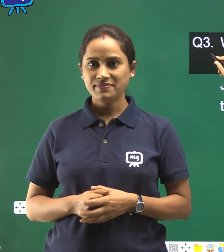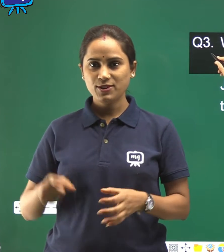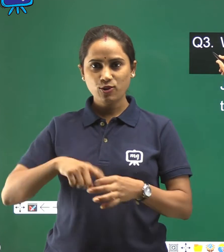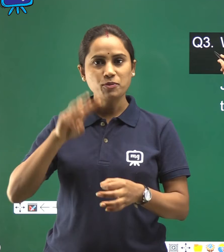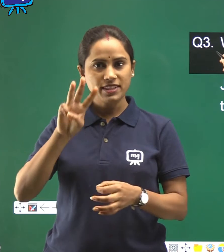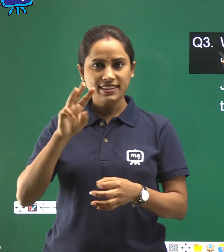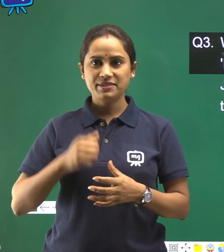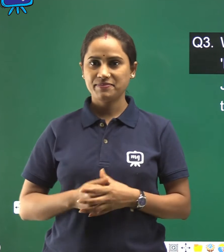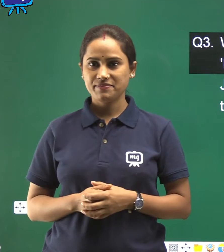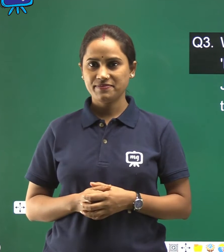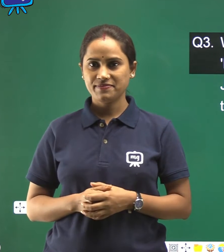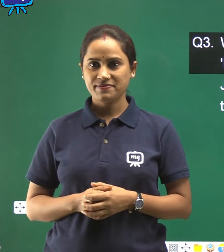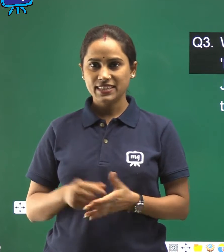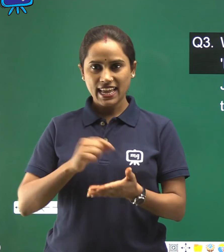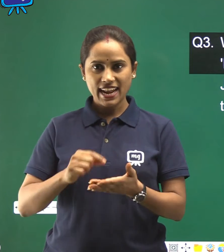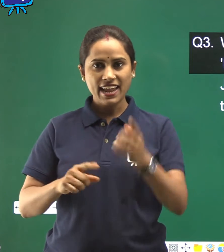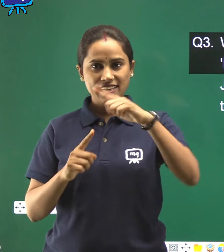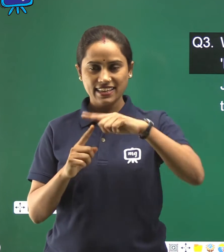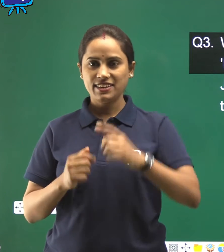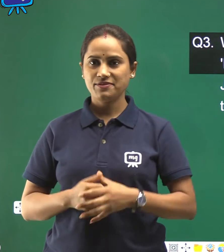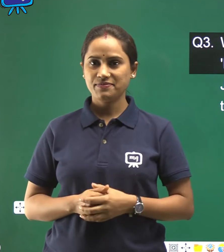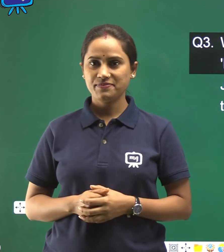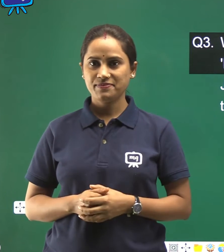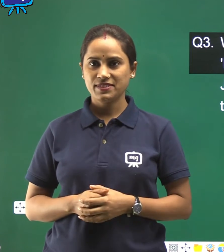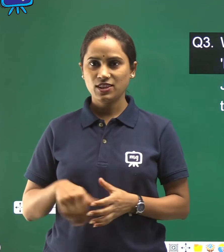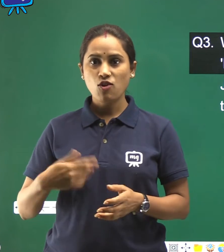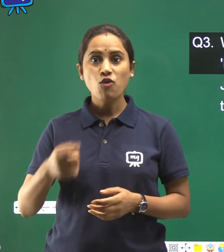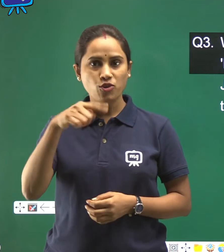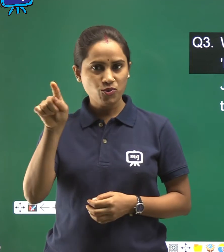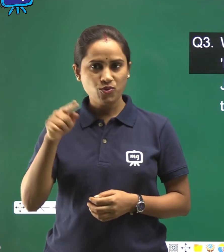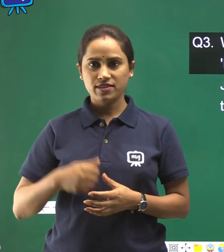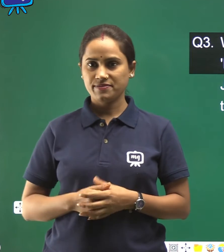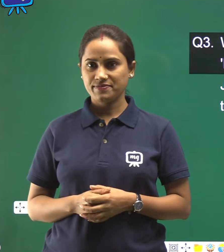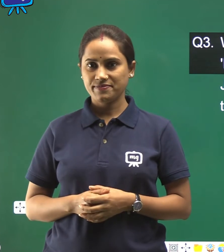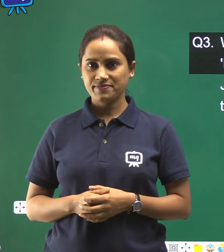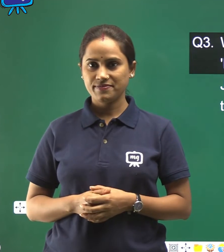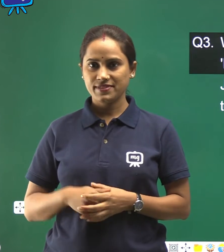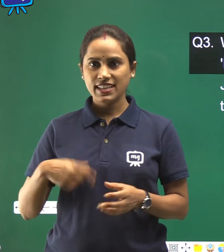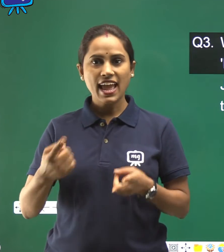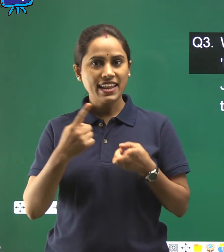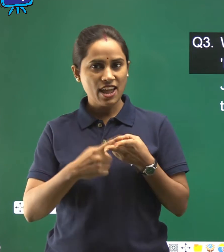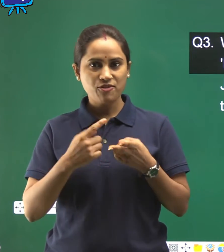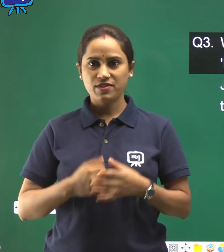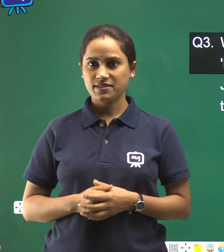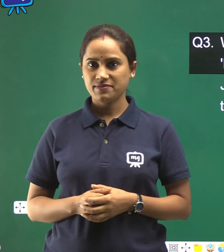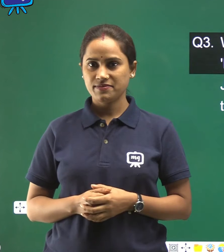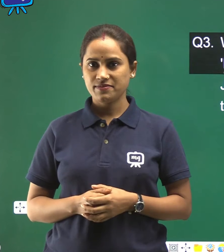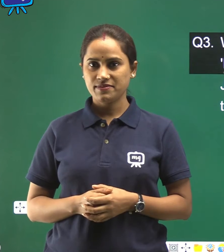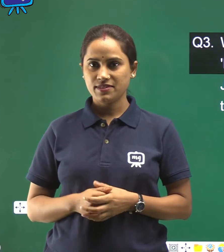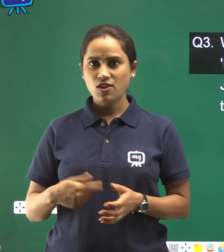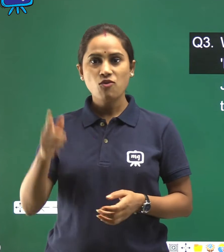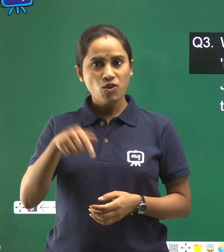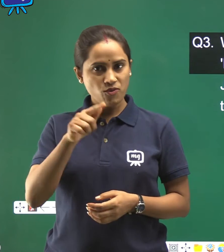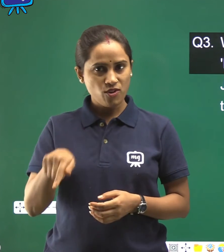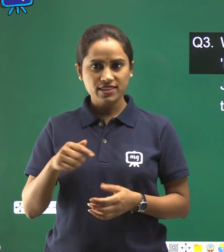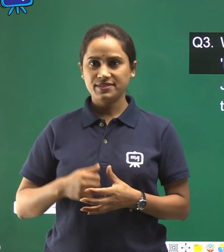Question number 3. Write T for true and F